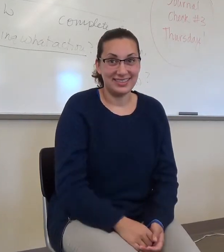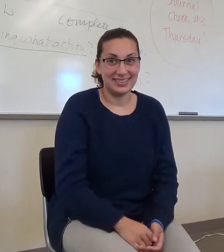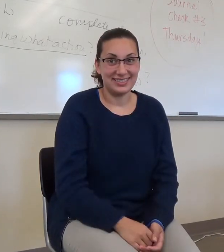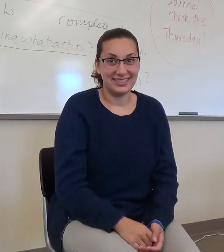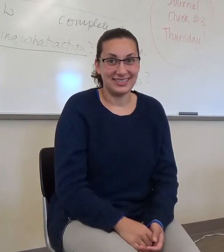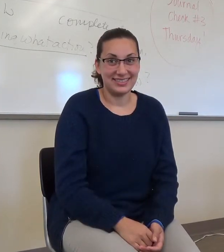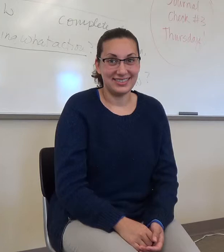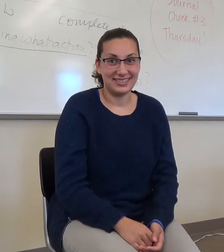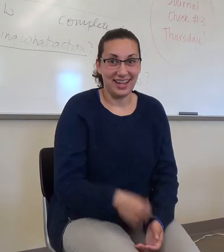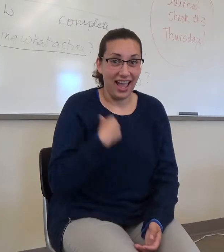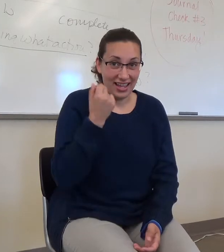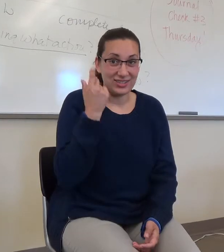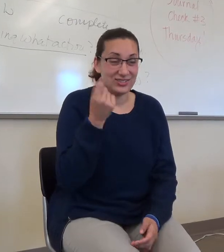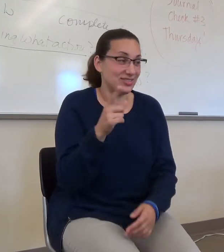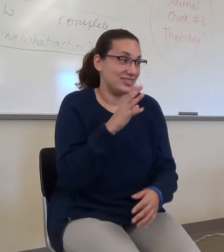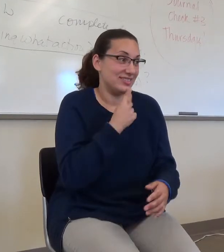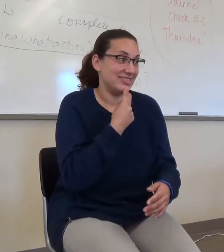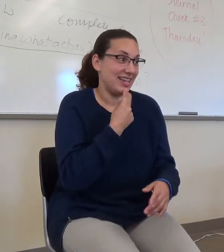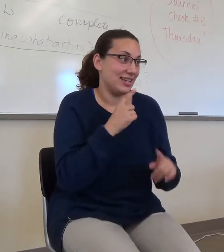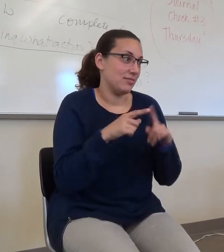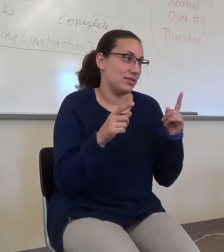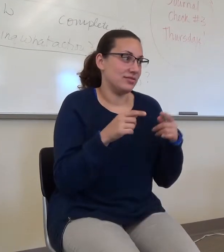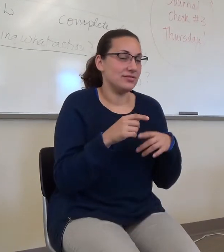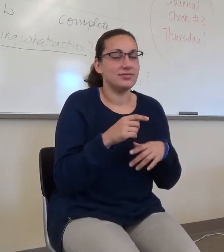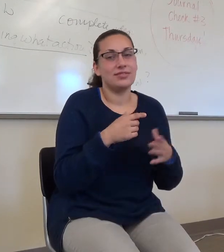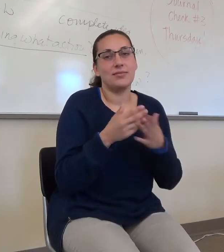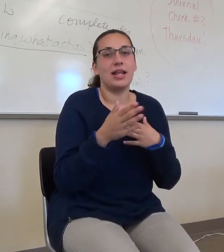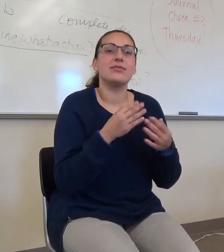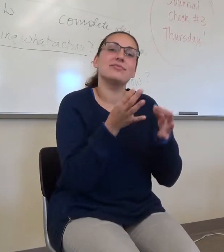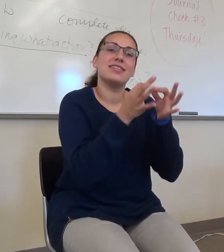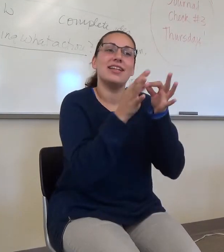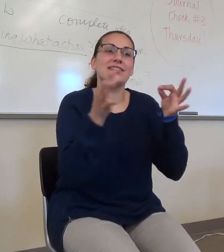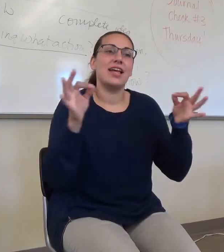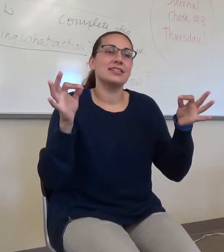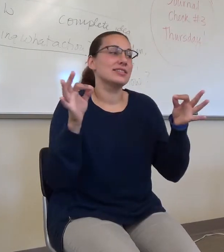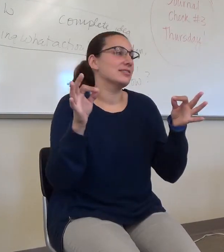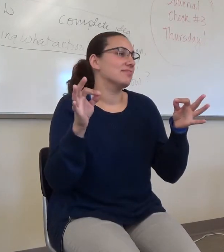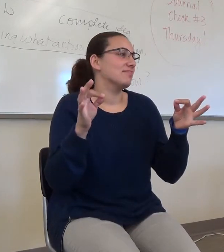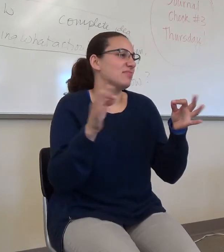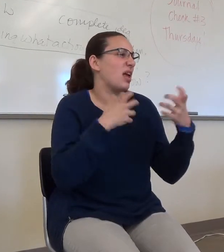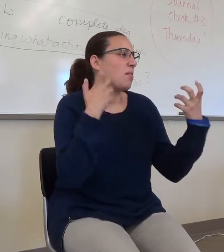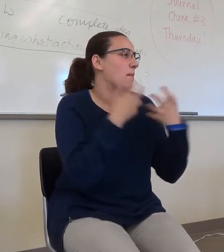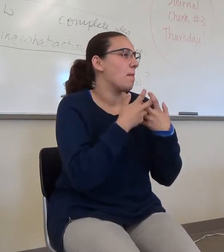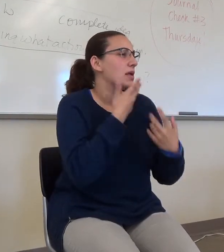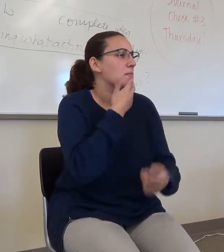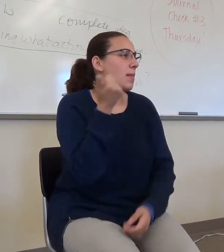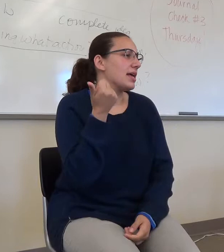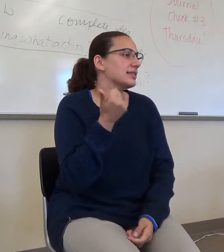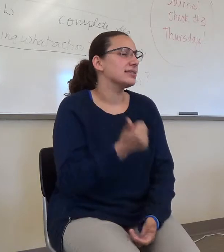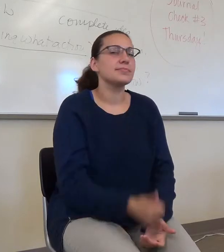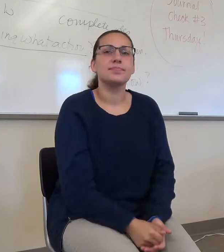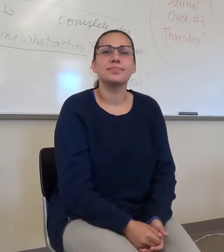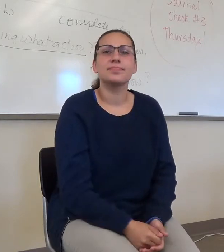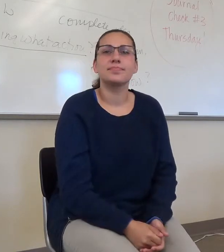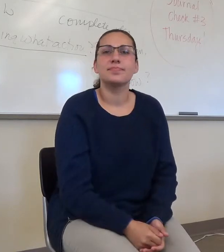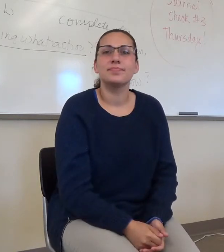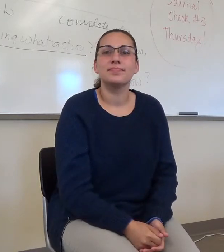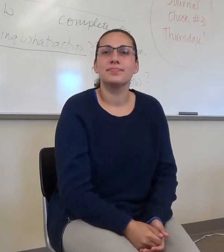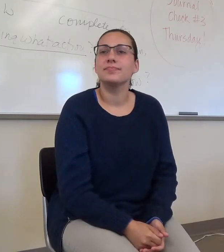Okay, so what's the sentence that comes the closest to that?